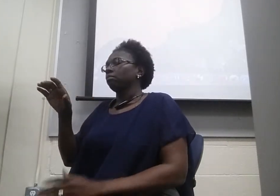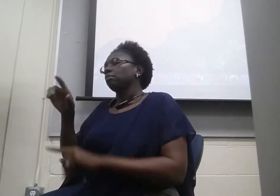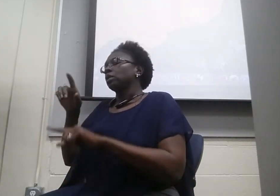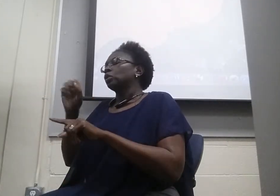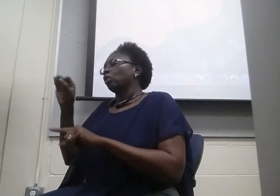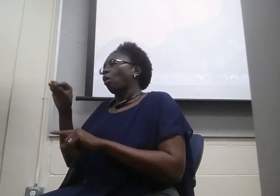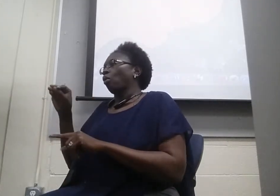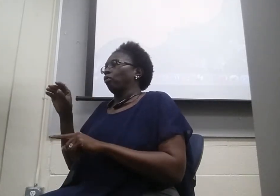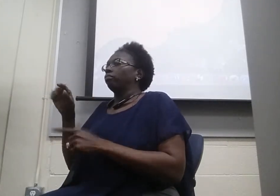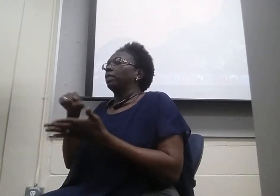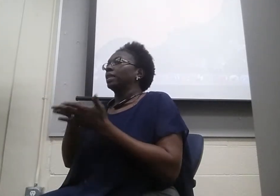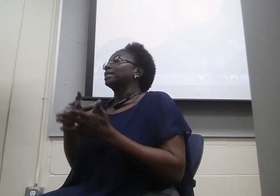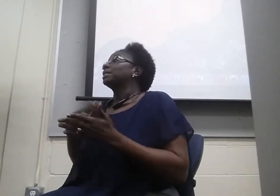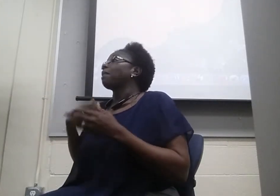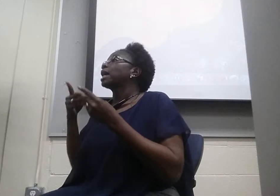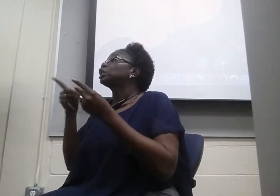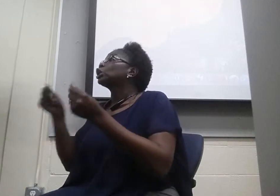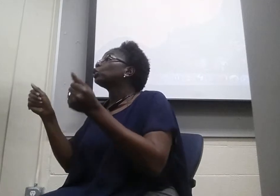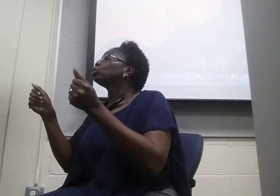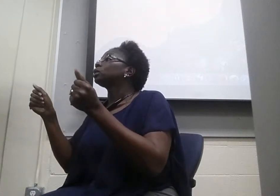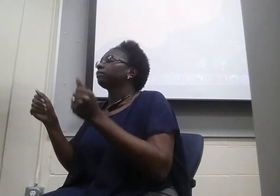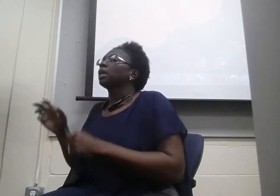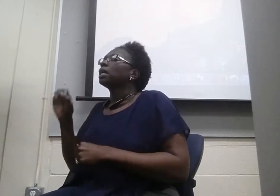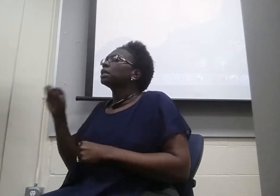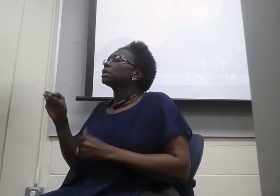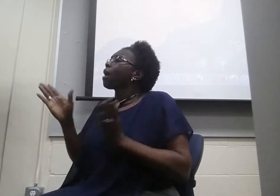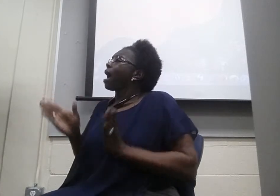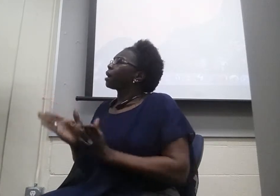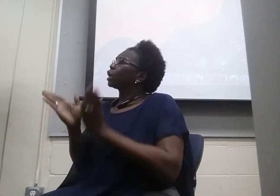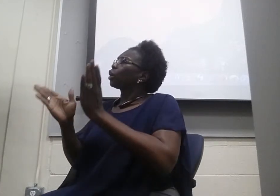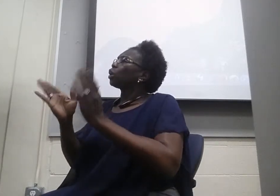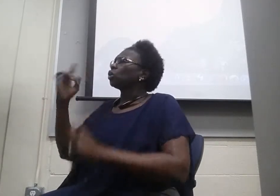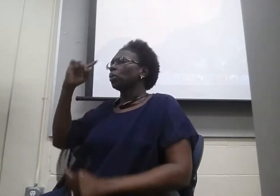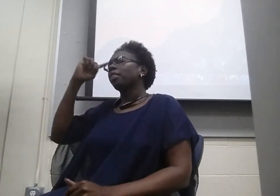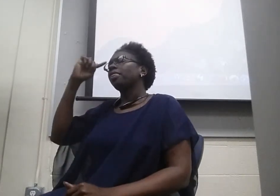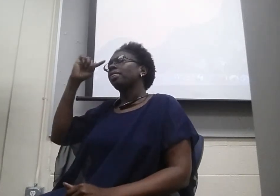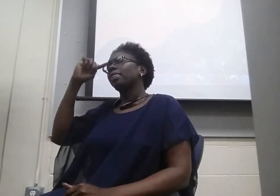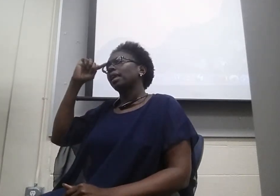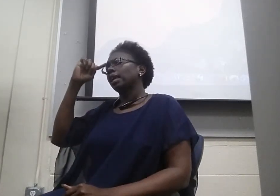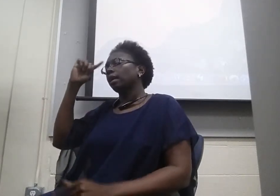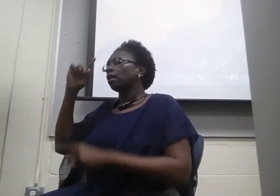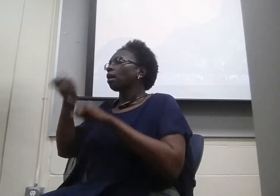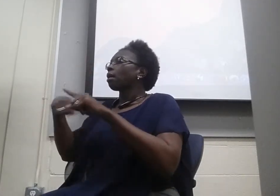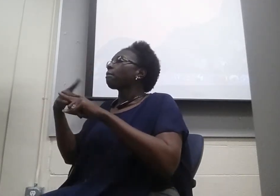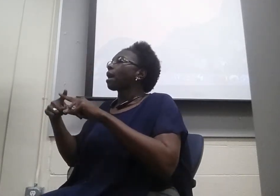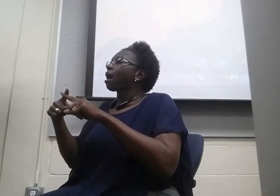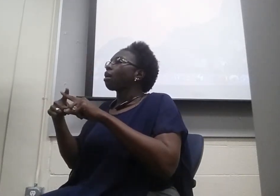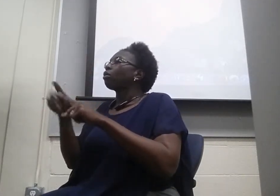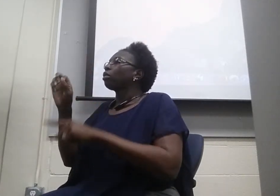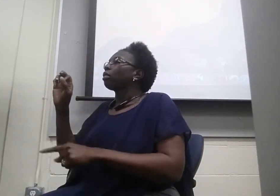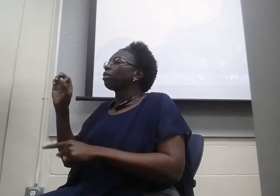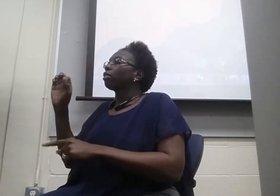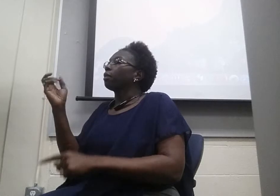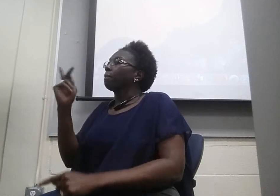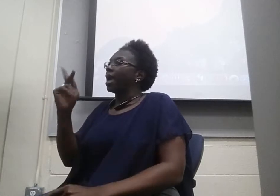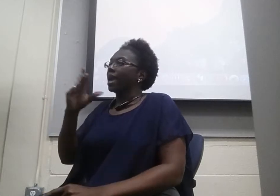heartily encourage you to think of that back and forth with our media, okay? Students in my illustration